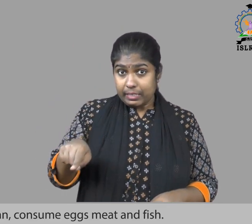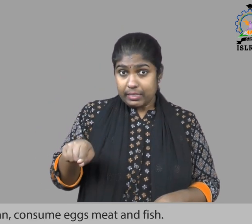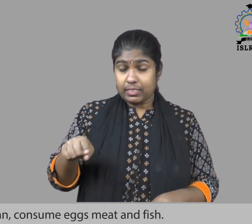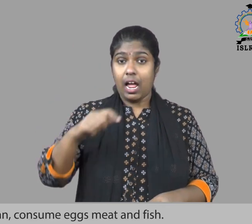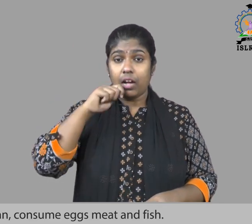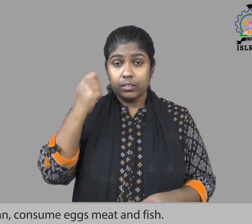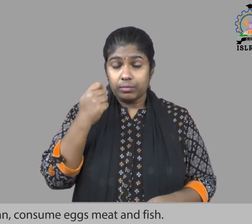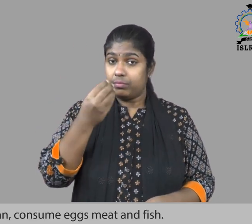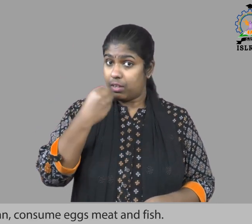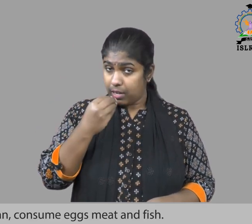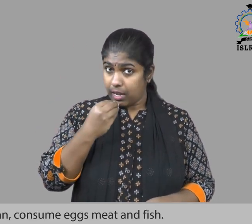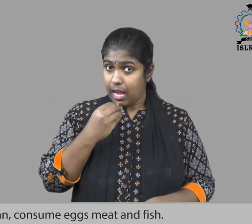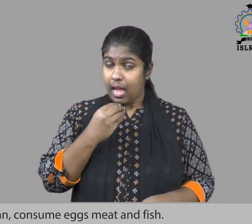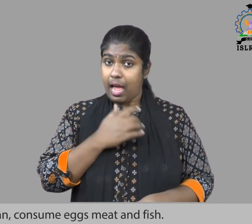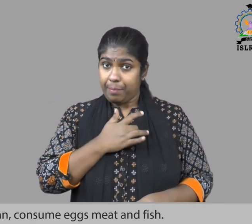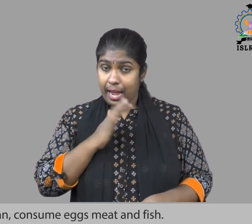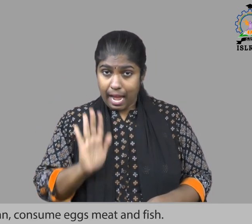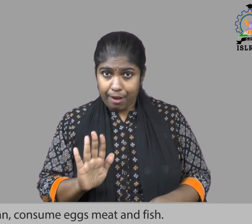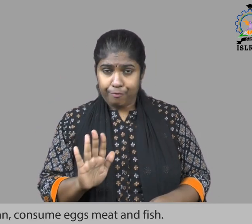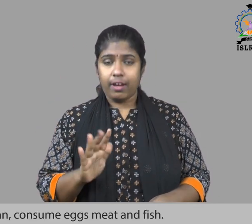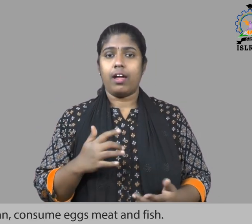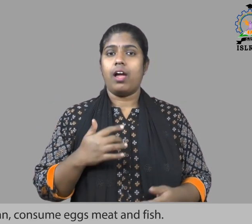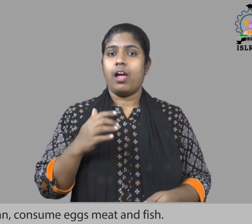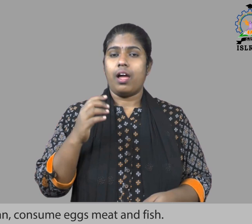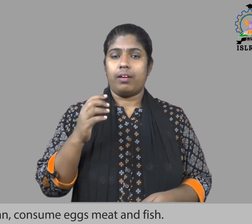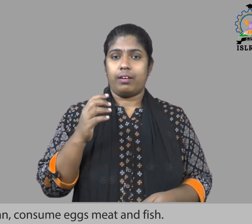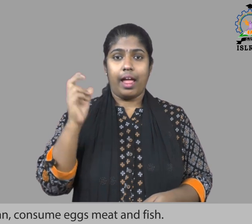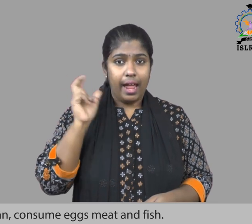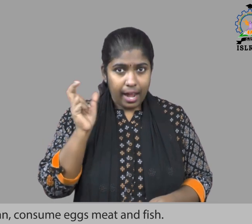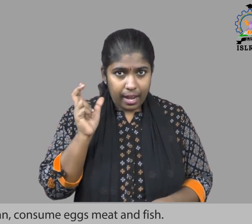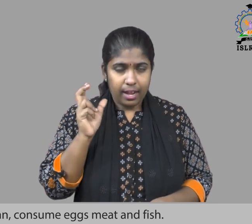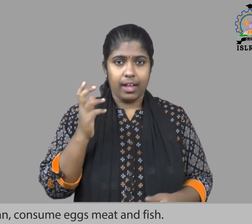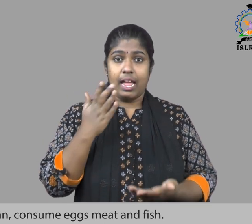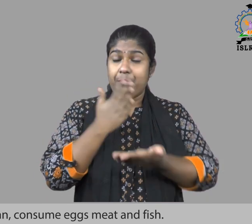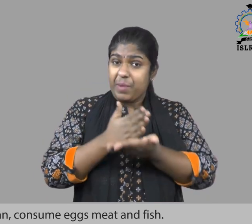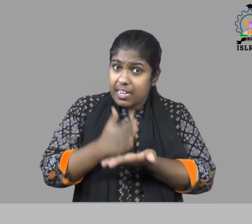If non-vegetarian, consume eggs, meat, and fish.